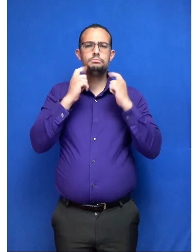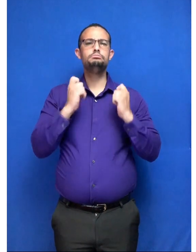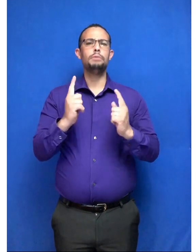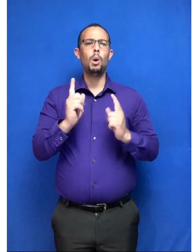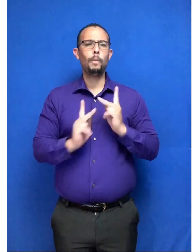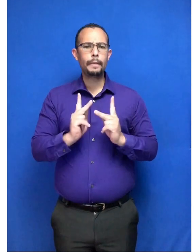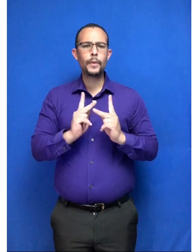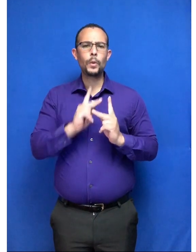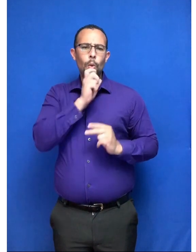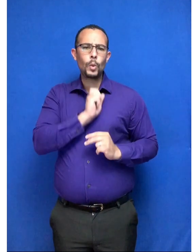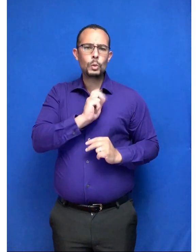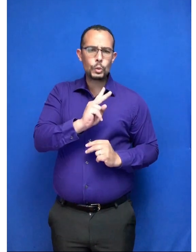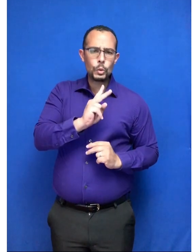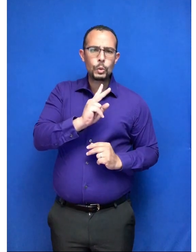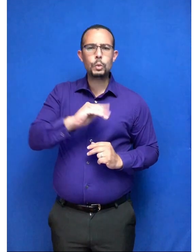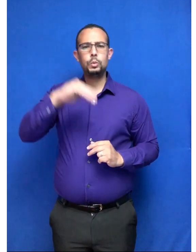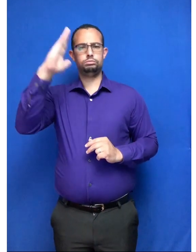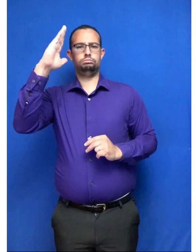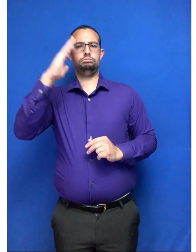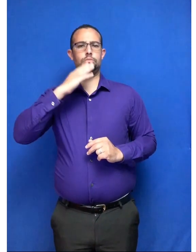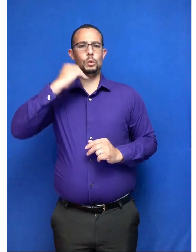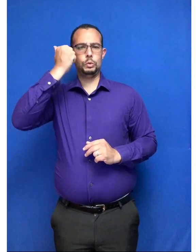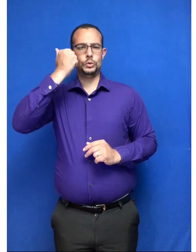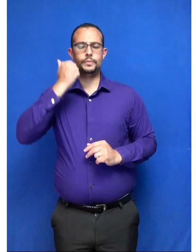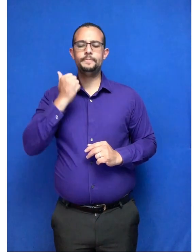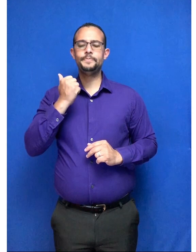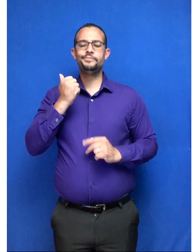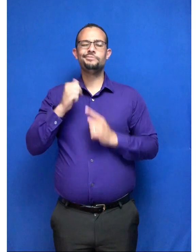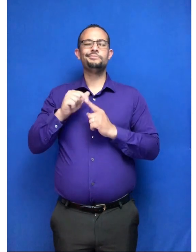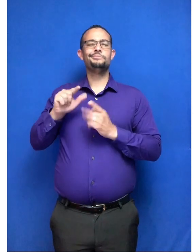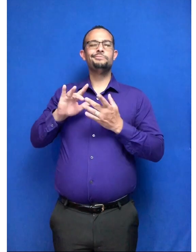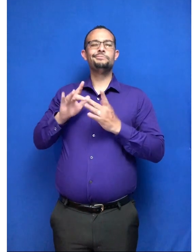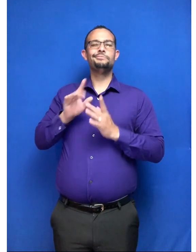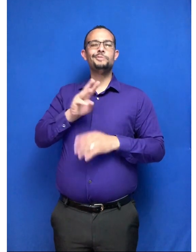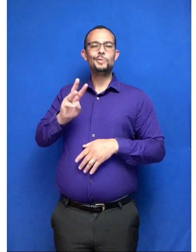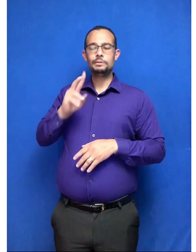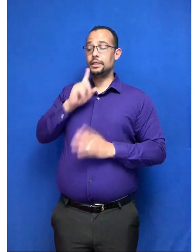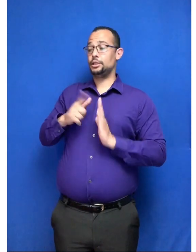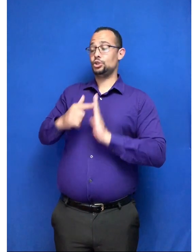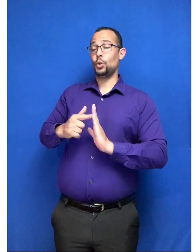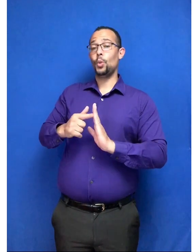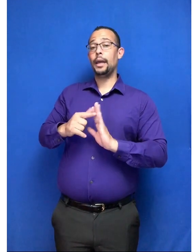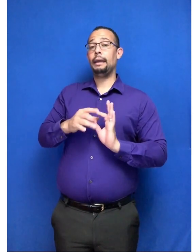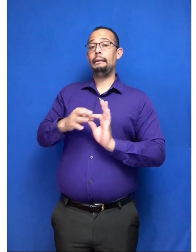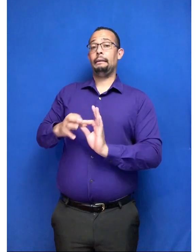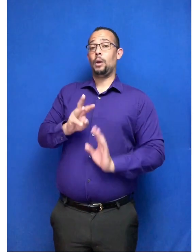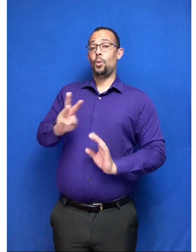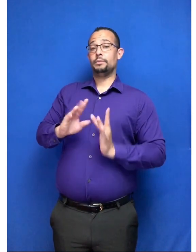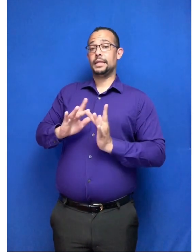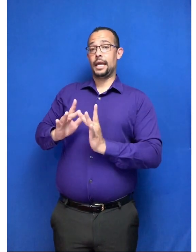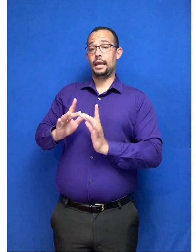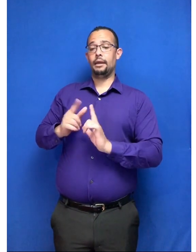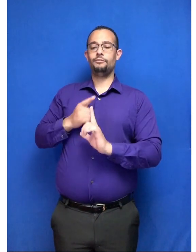And there is a link below from the CDC, the Center for Disease